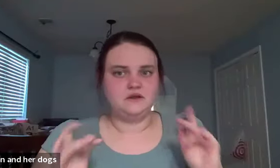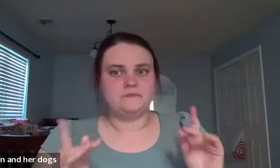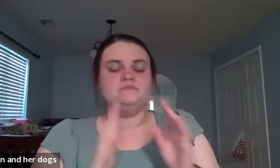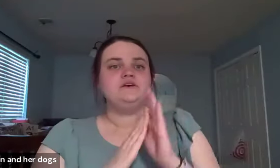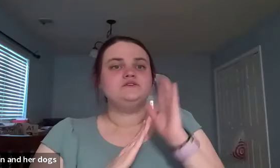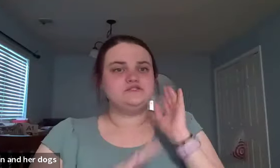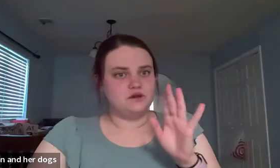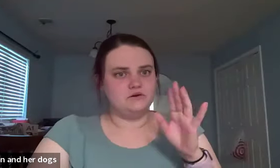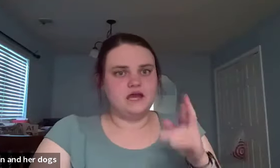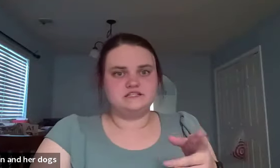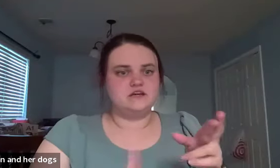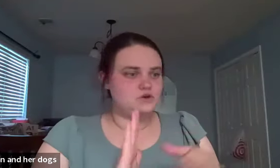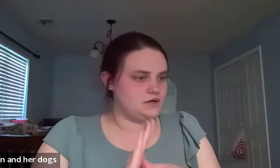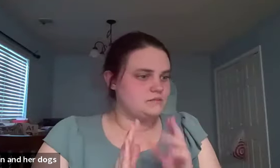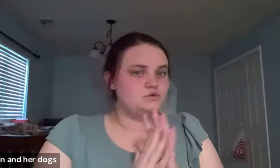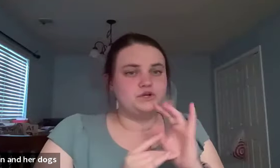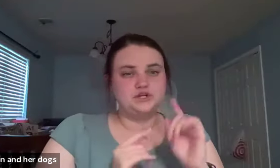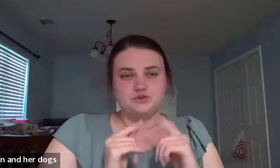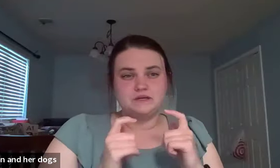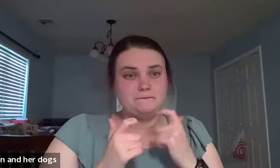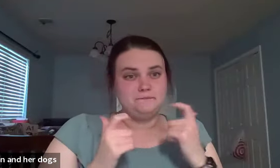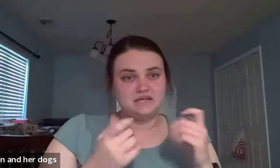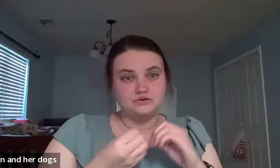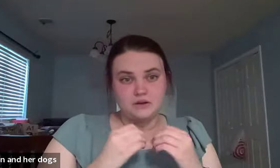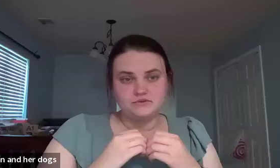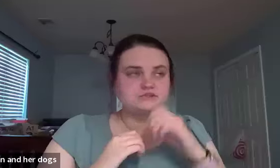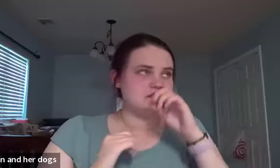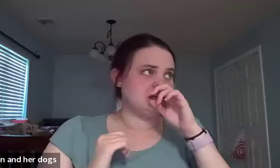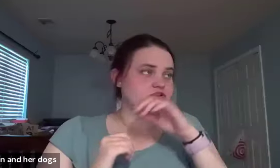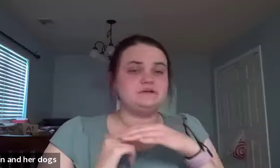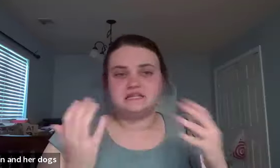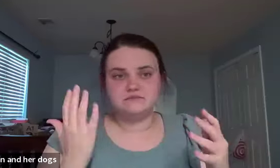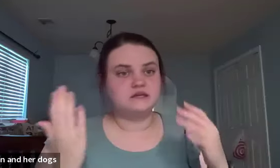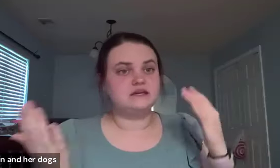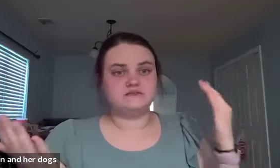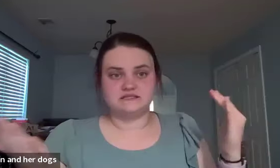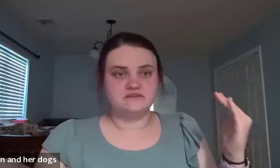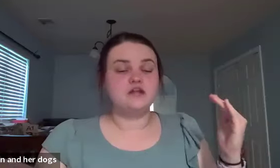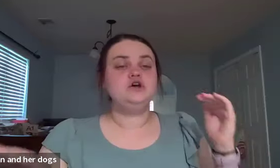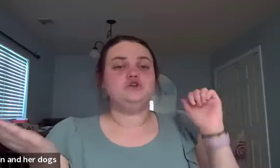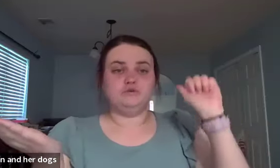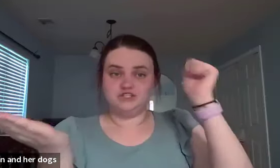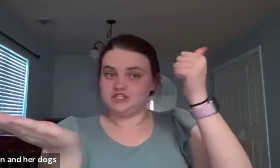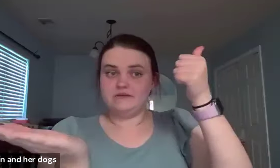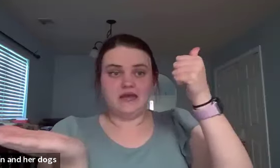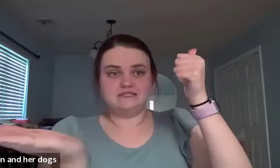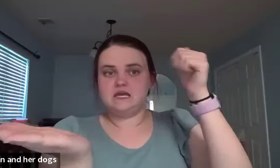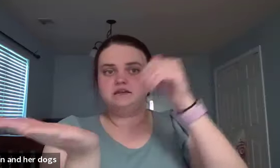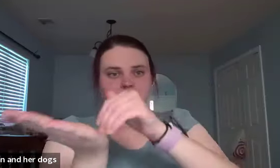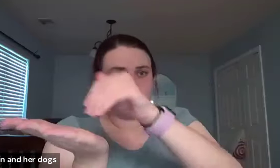Okay. So as another quick reminder, when you're doing bigger numbers, like if you're doing 10 million, things like that, you can just add that 10 when you